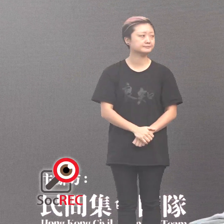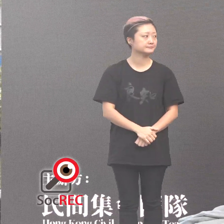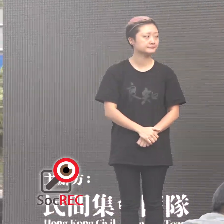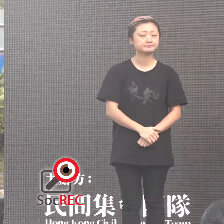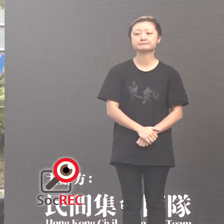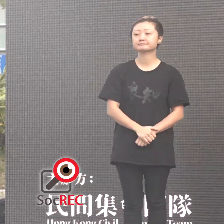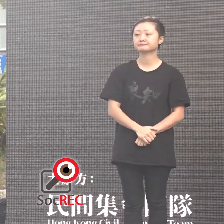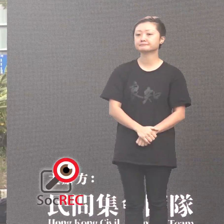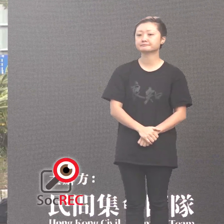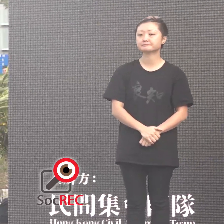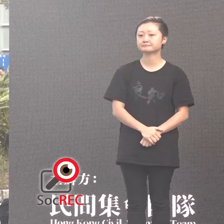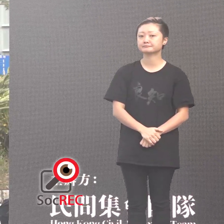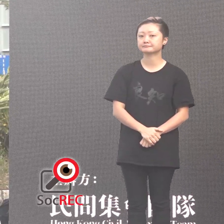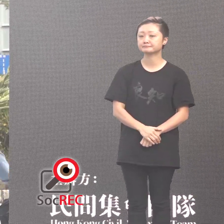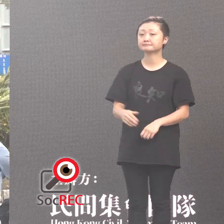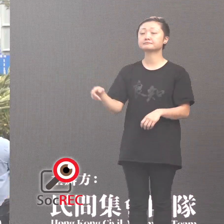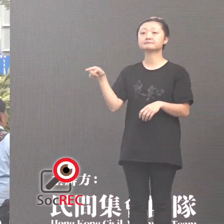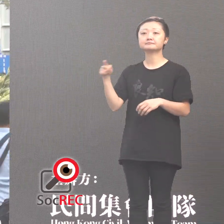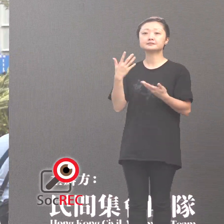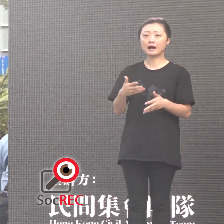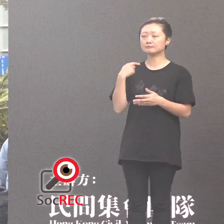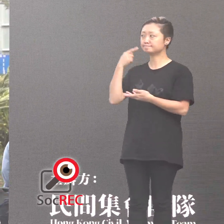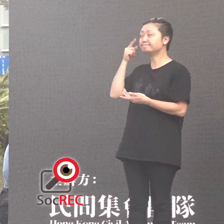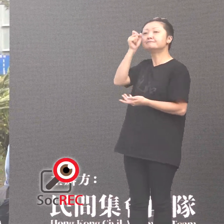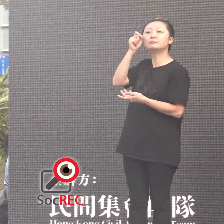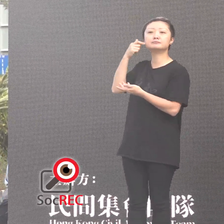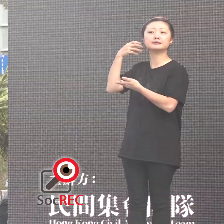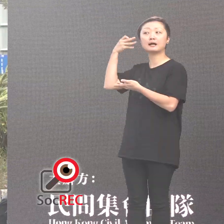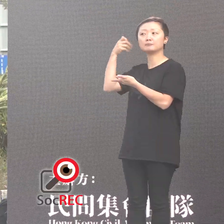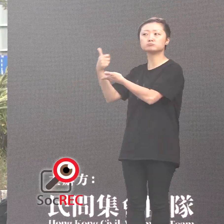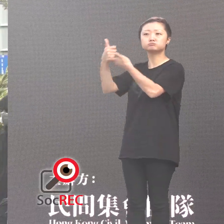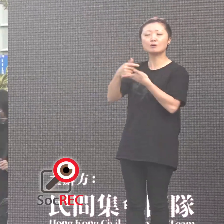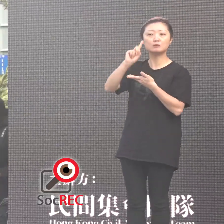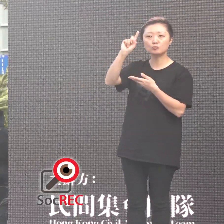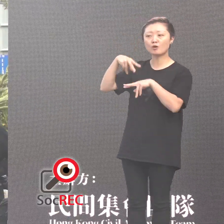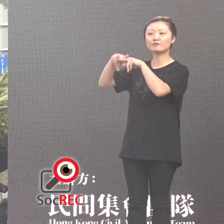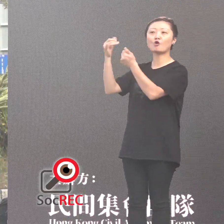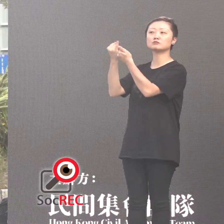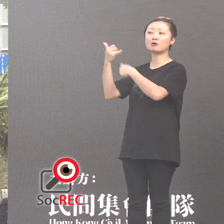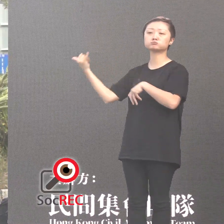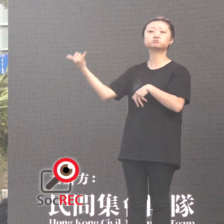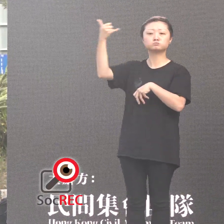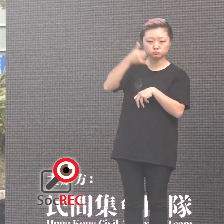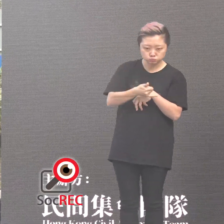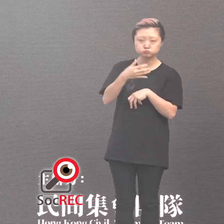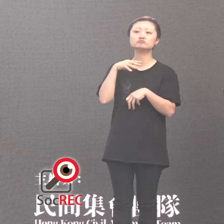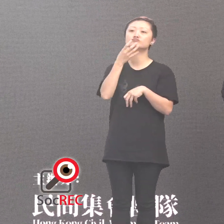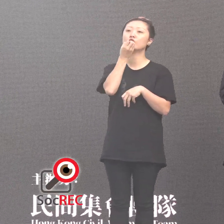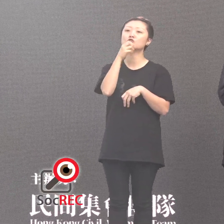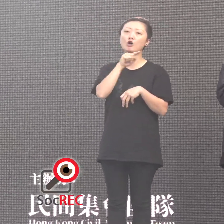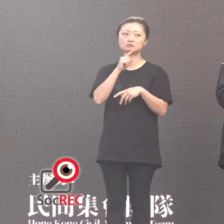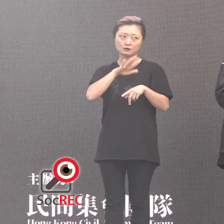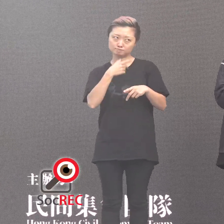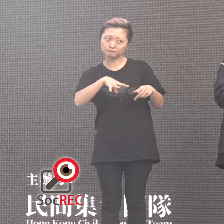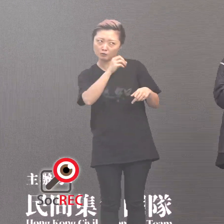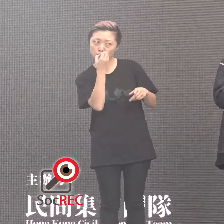section, may we present to you a very special guest from China, Alex, who will speak for Chinese students in support of